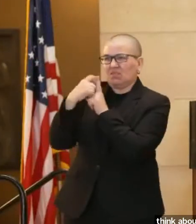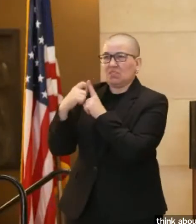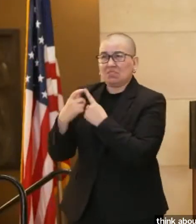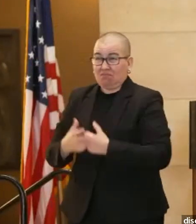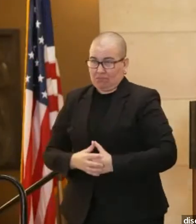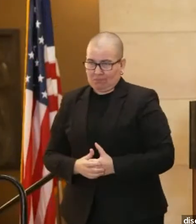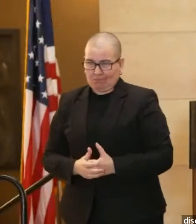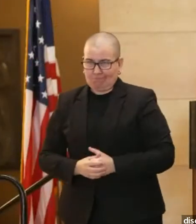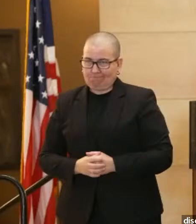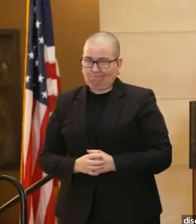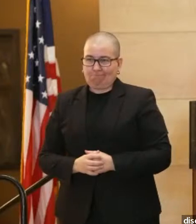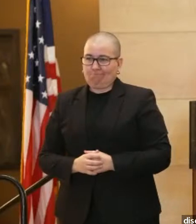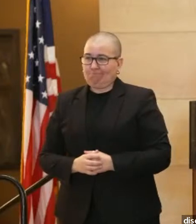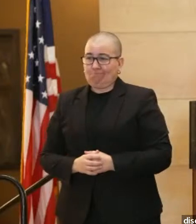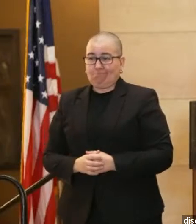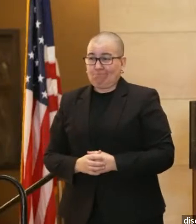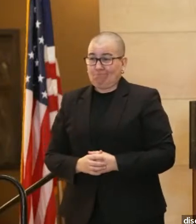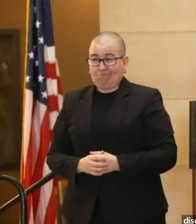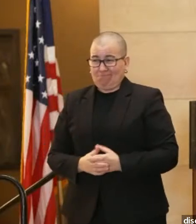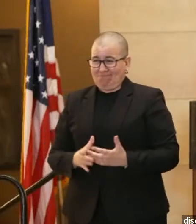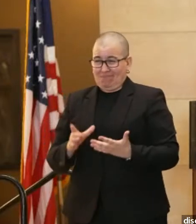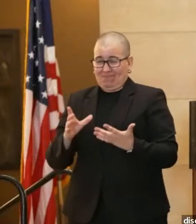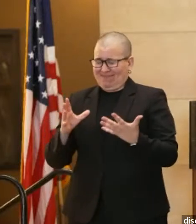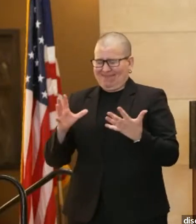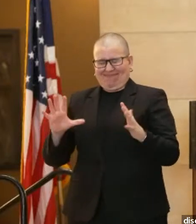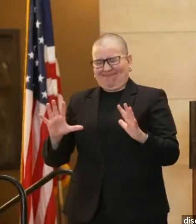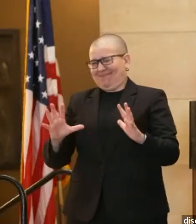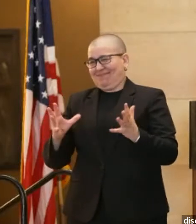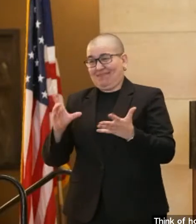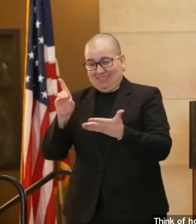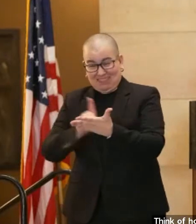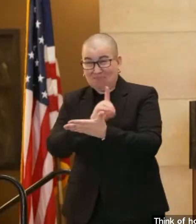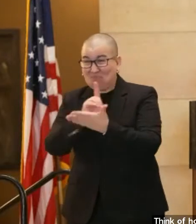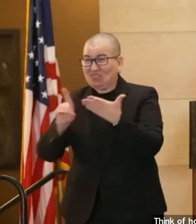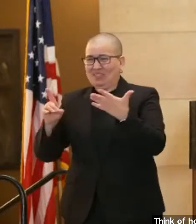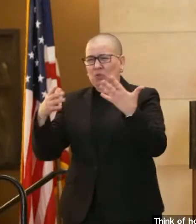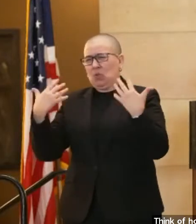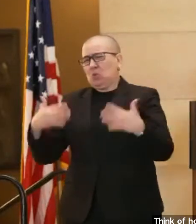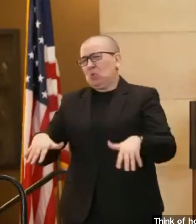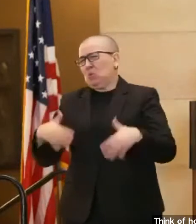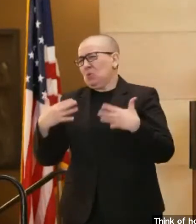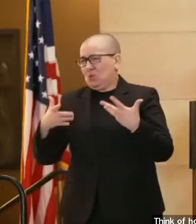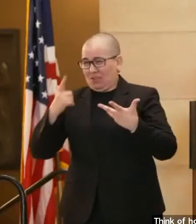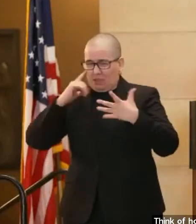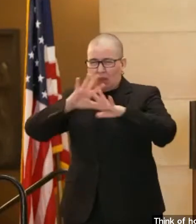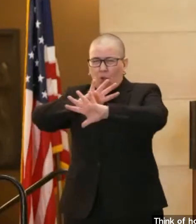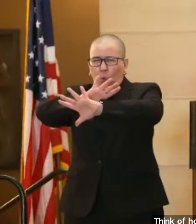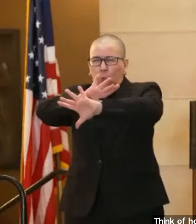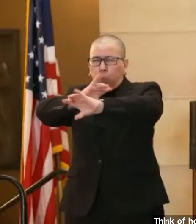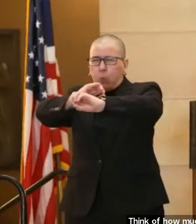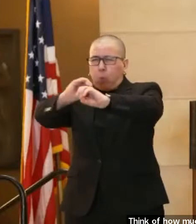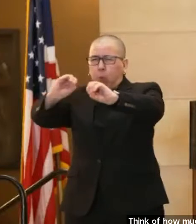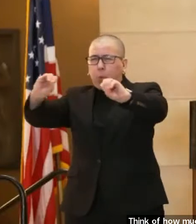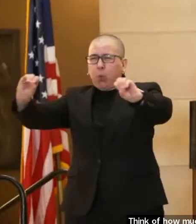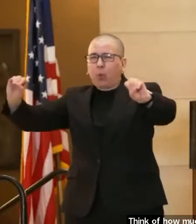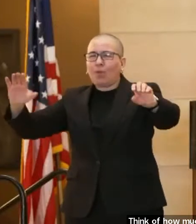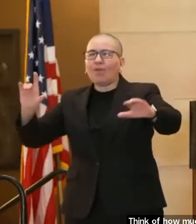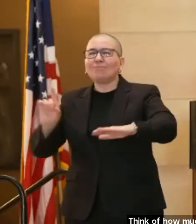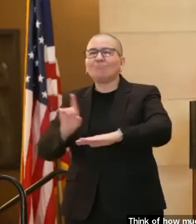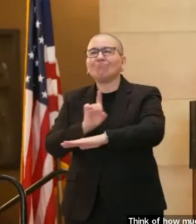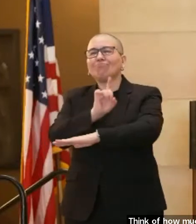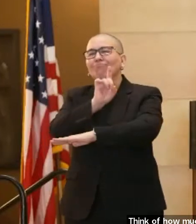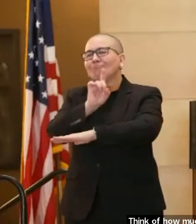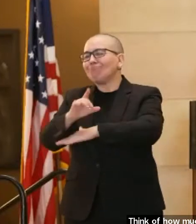of how much we could get done, what kind of lives we could live if we didn't have to